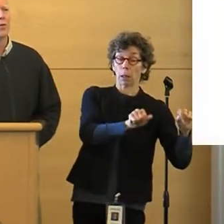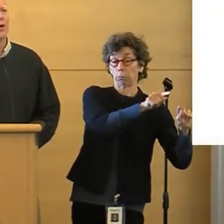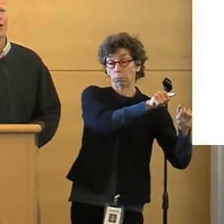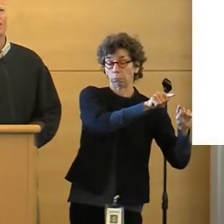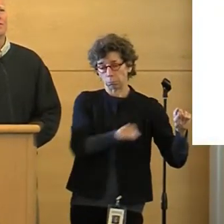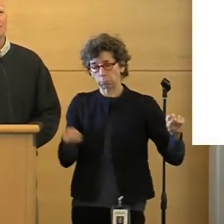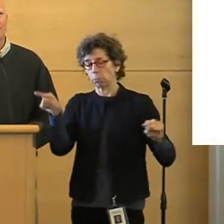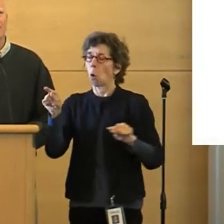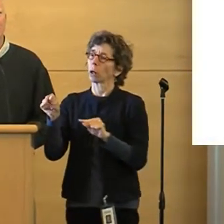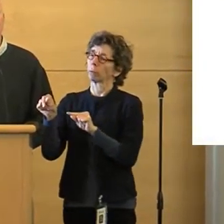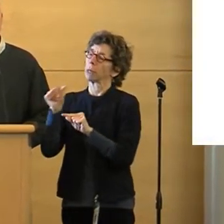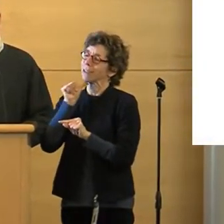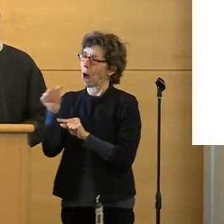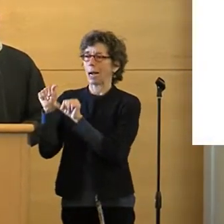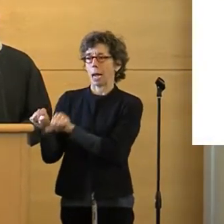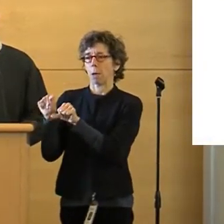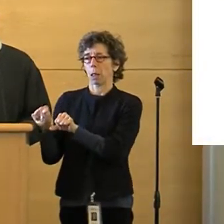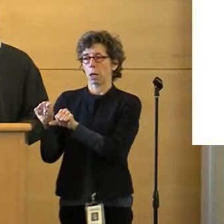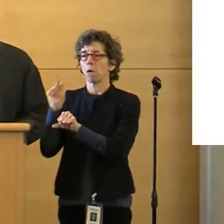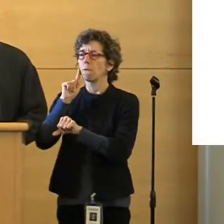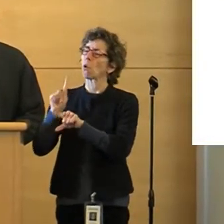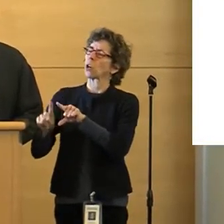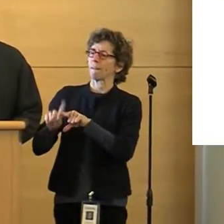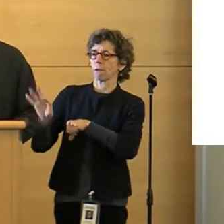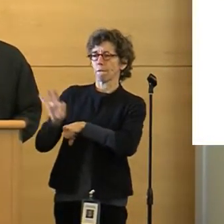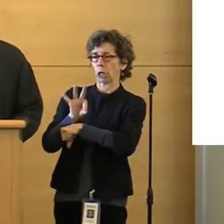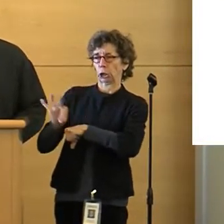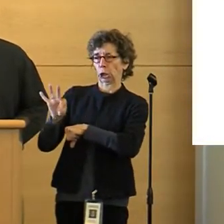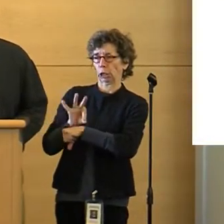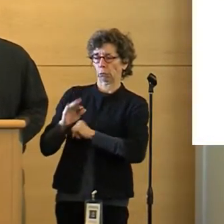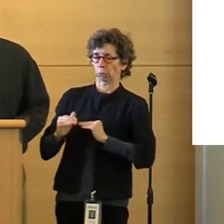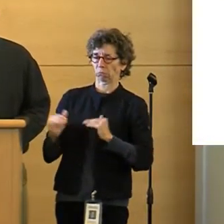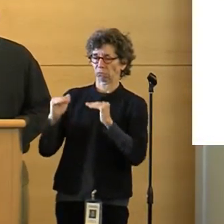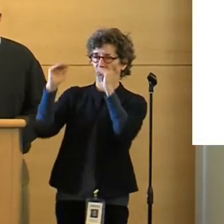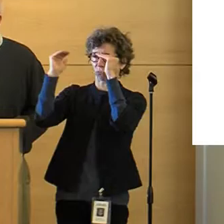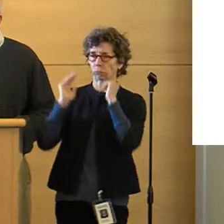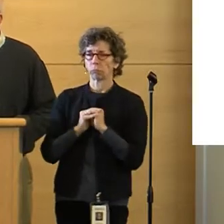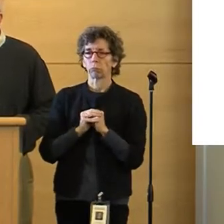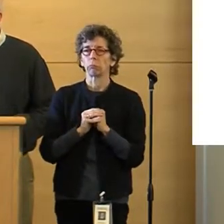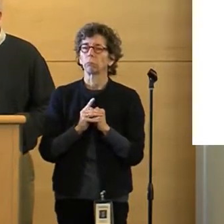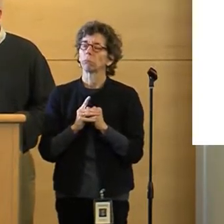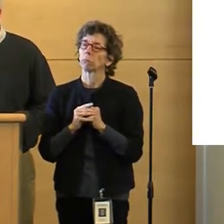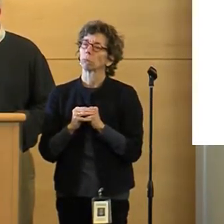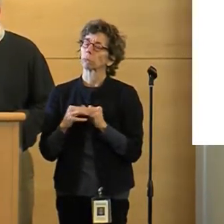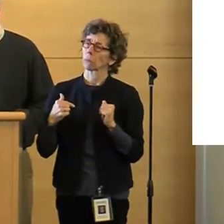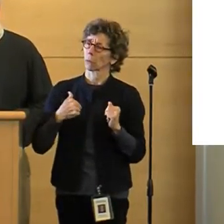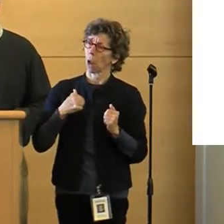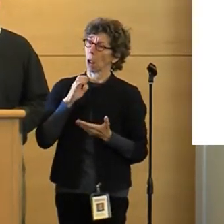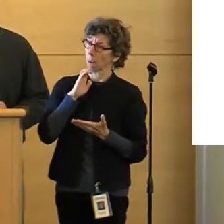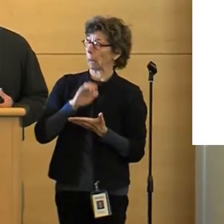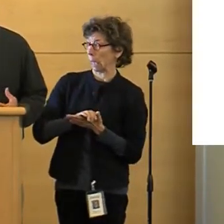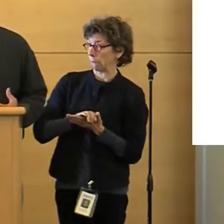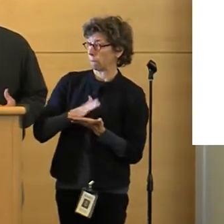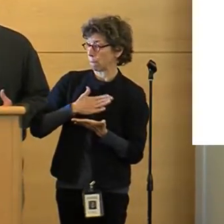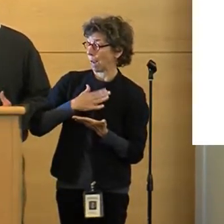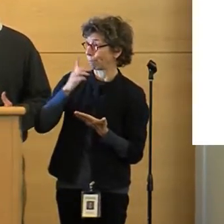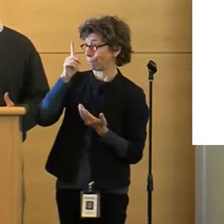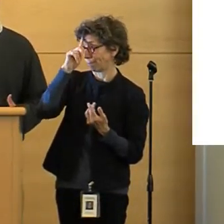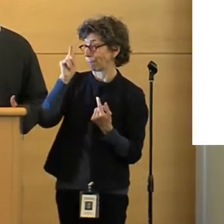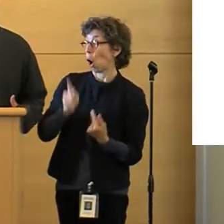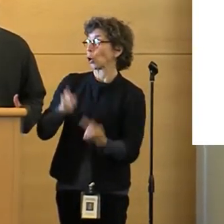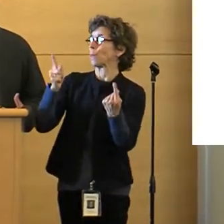and some understanding. People all fall somewhere on this continuum between